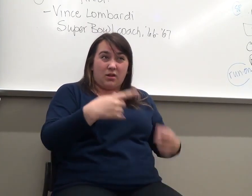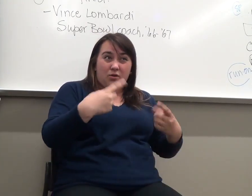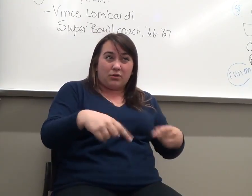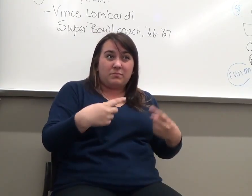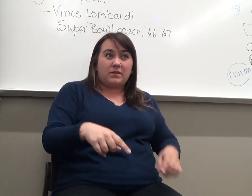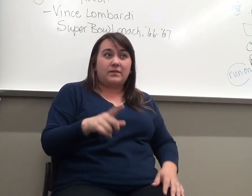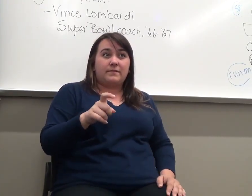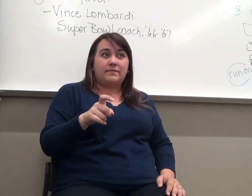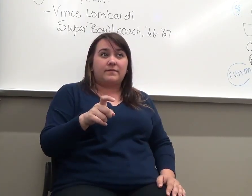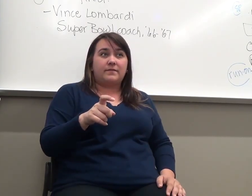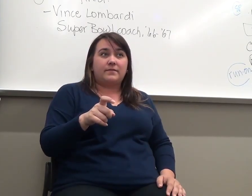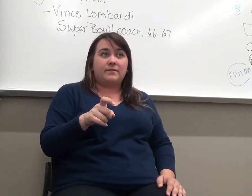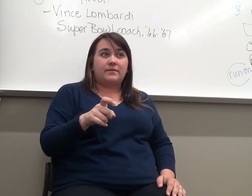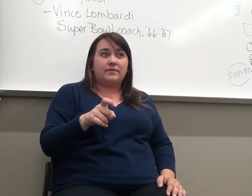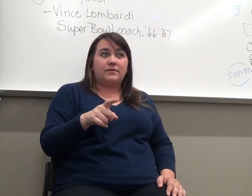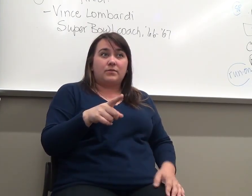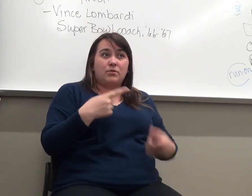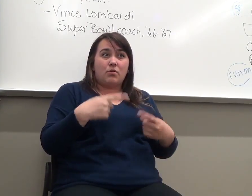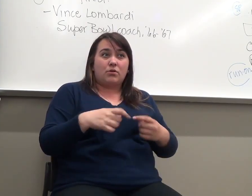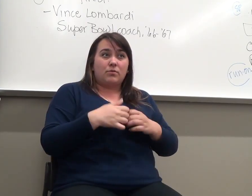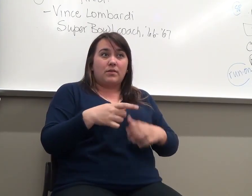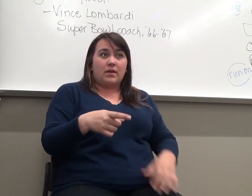Would anybody argue with that?